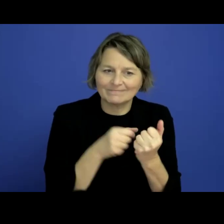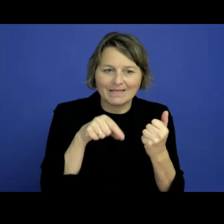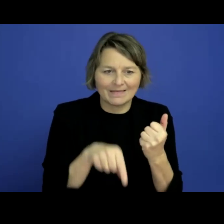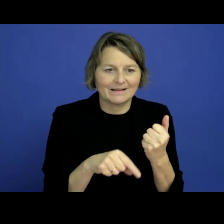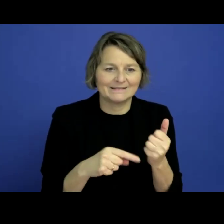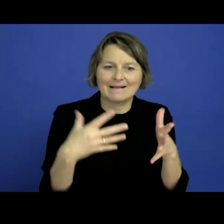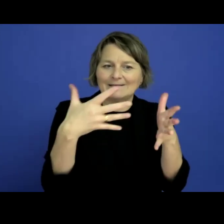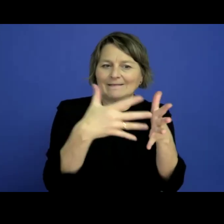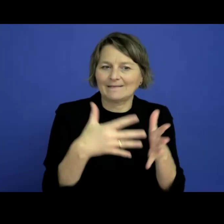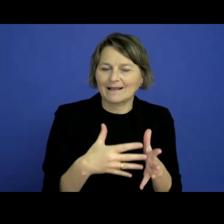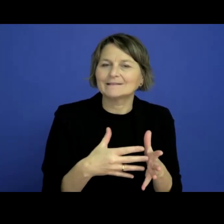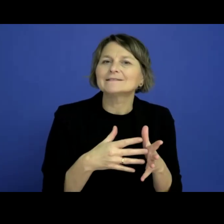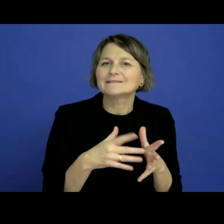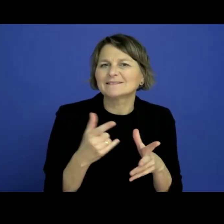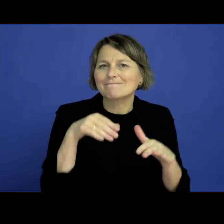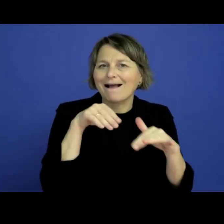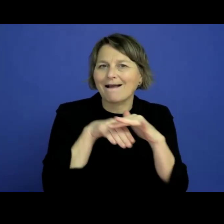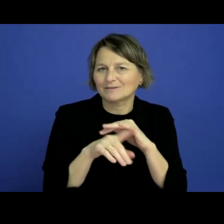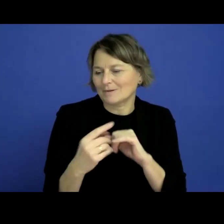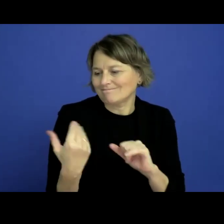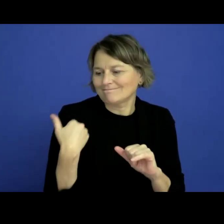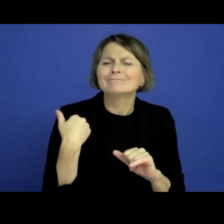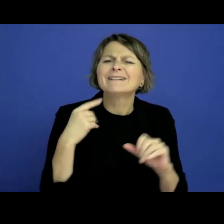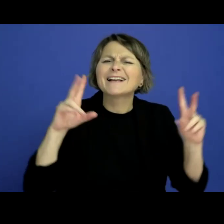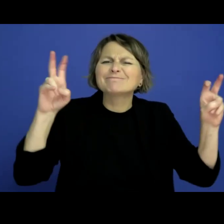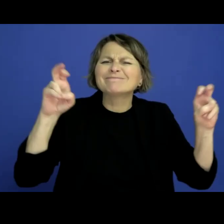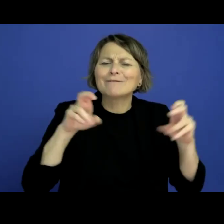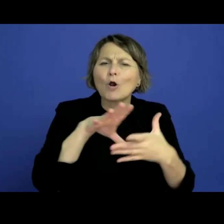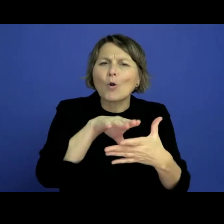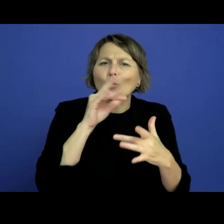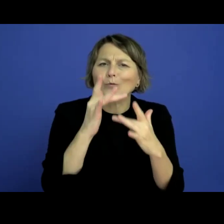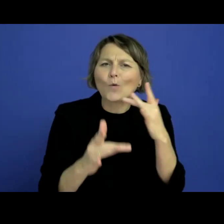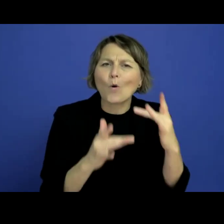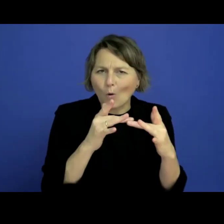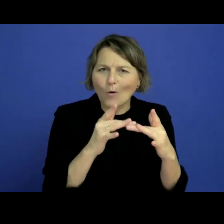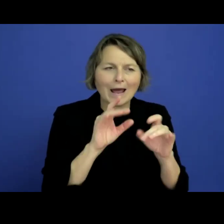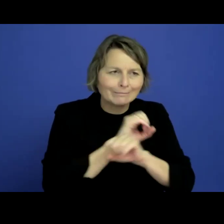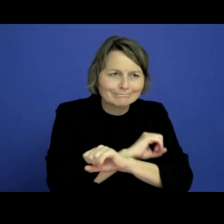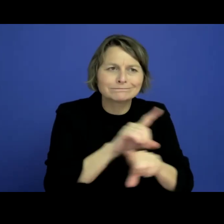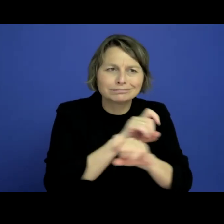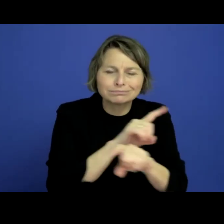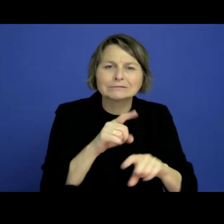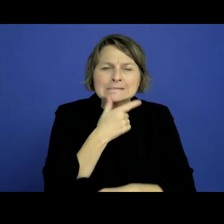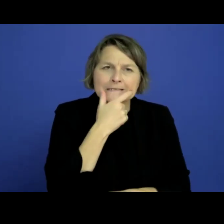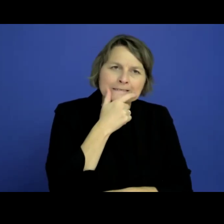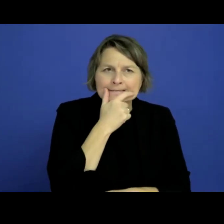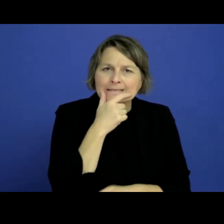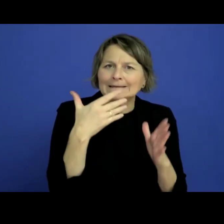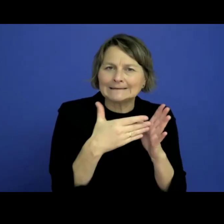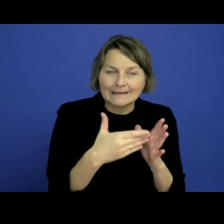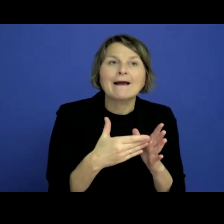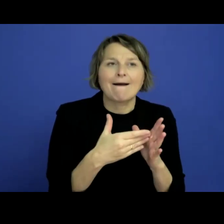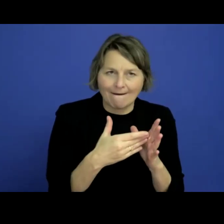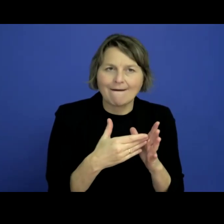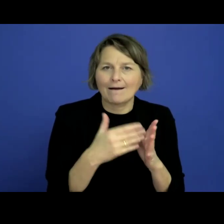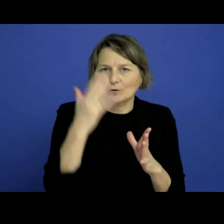group learning platform that's been recently kicked off across the group. And that engagement helped